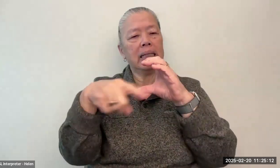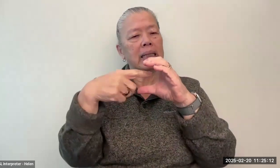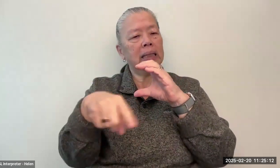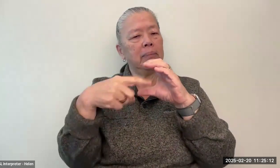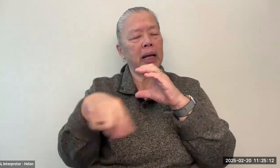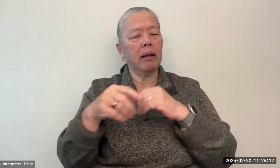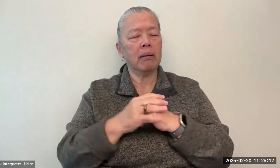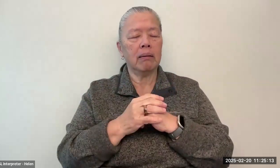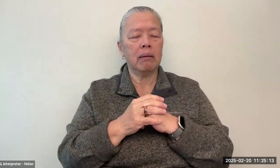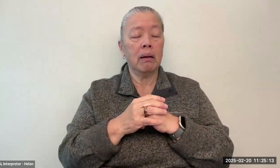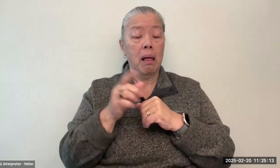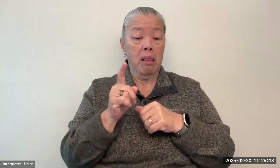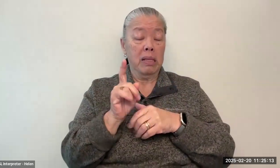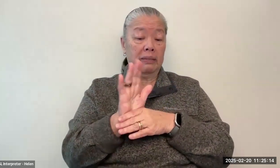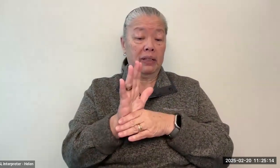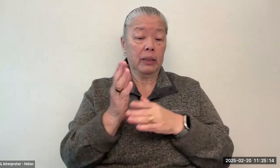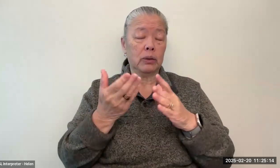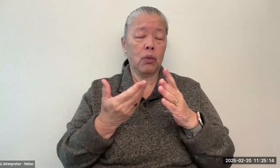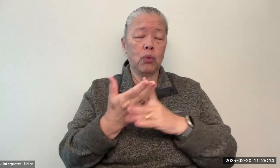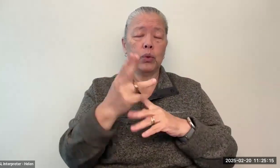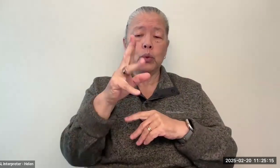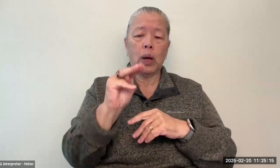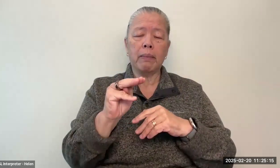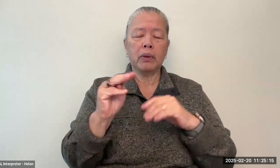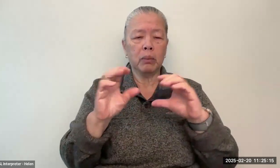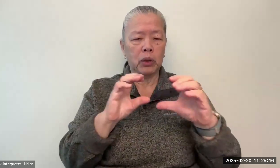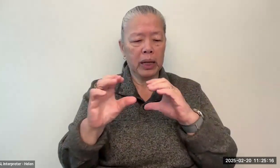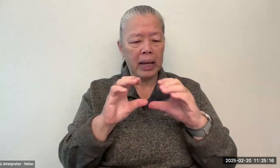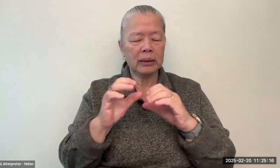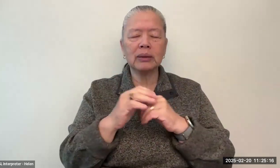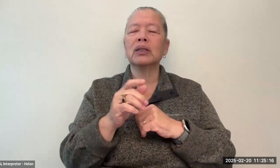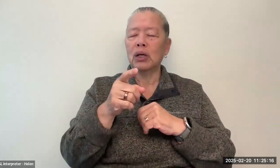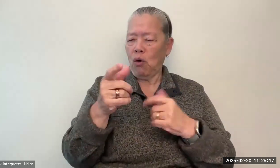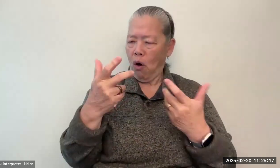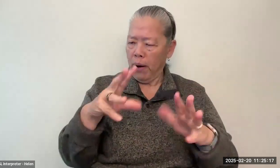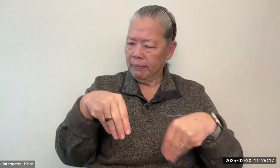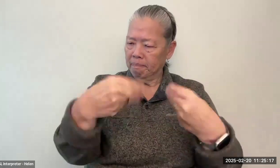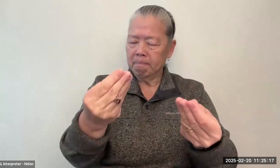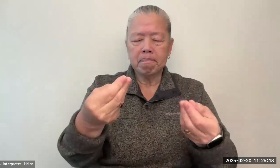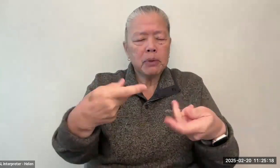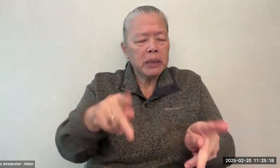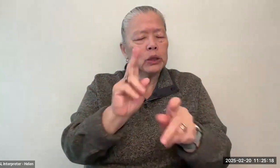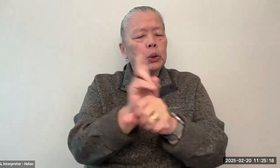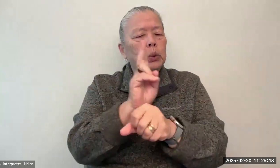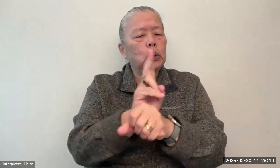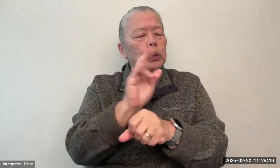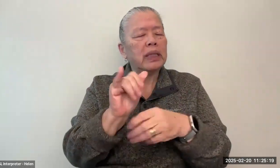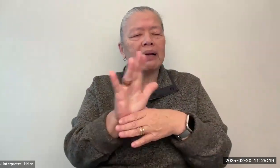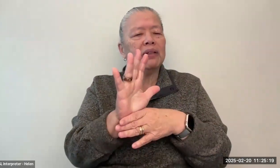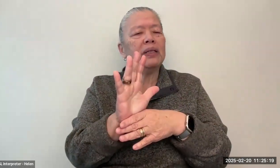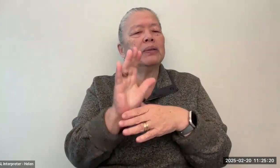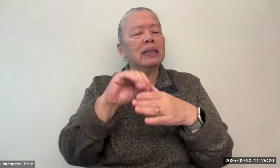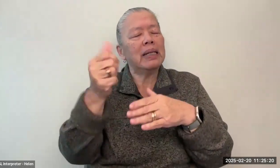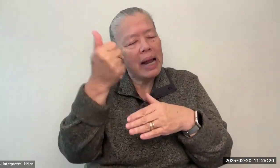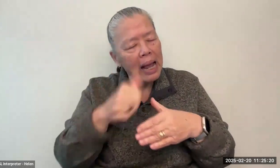all of the videos available through United Methodist Communications, you have our permission to use the video in any way that will be helpful to